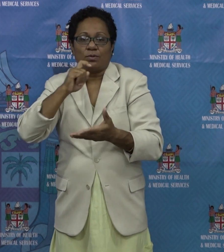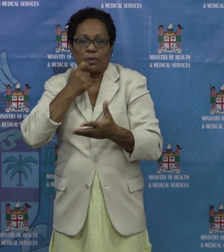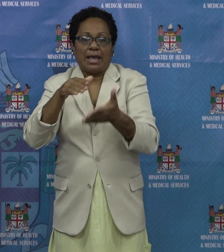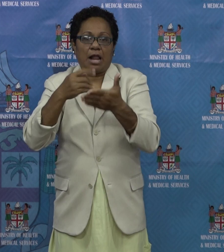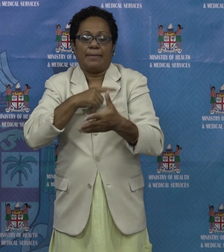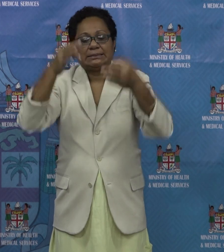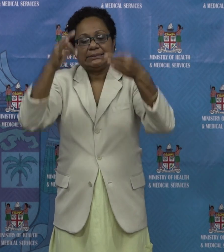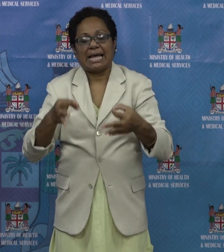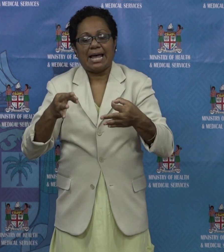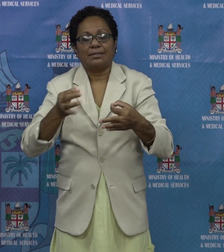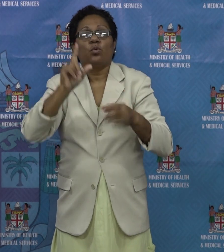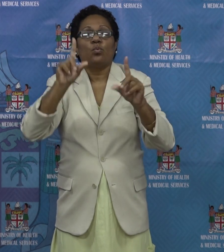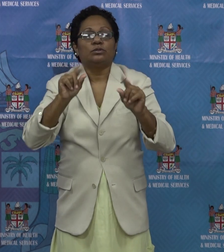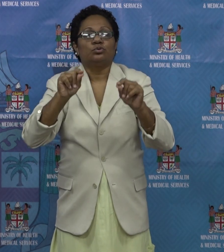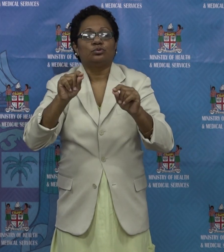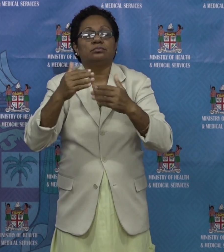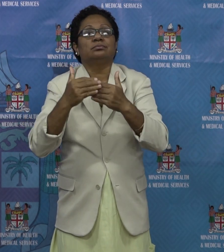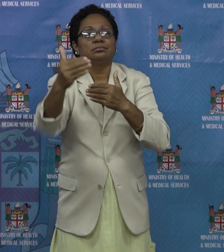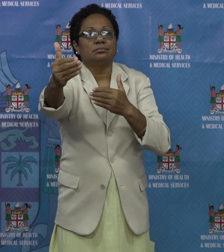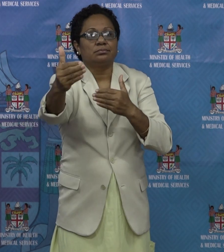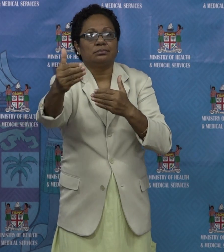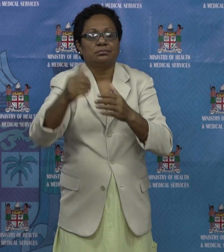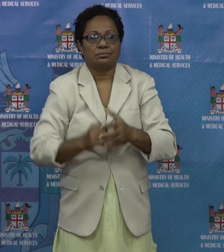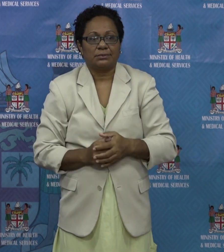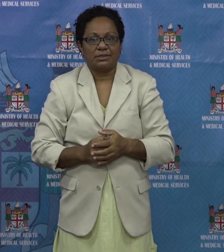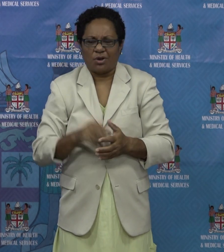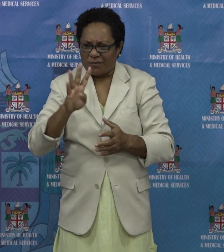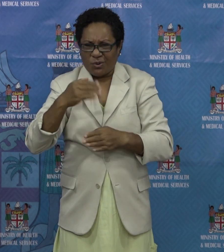line. The 4 days is not going to stop anything.